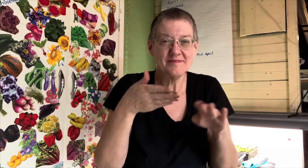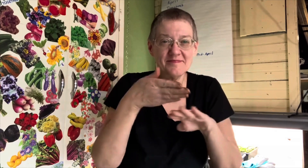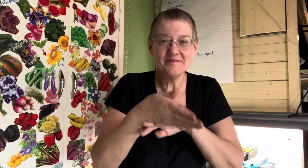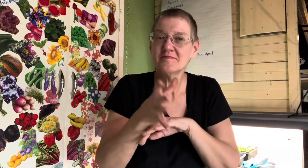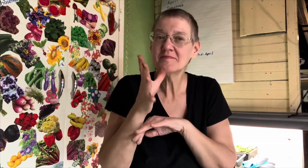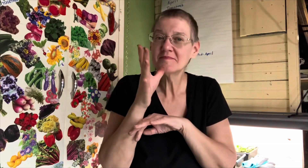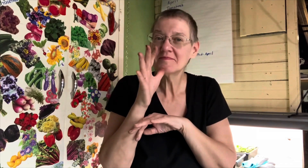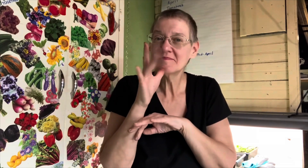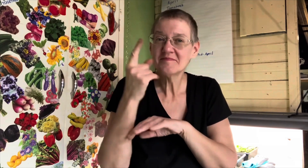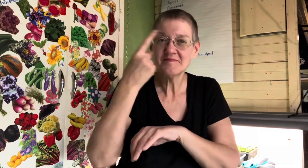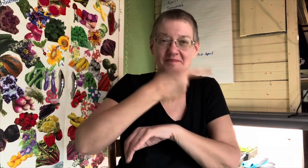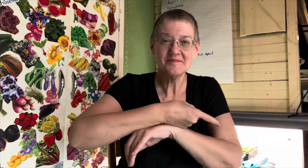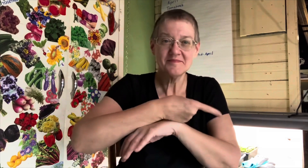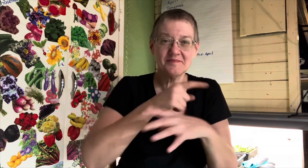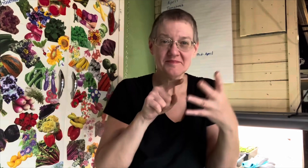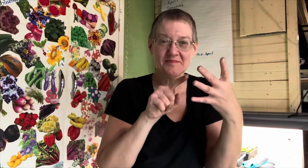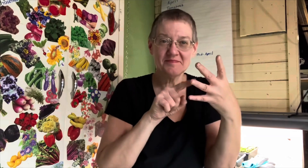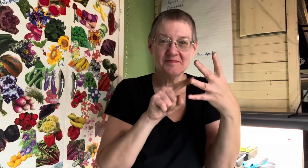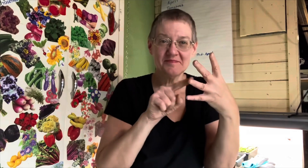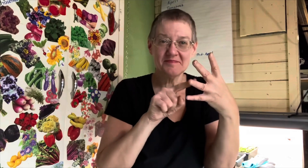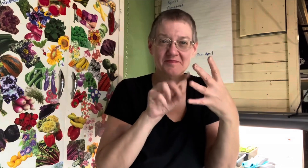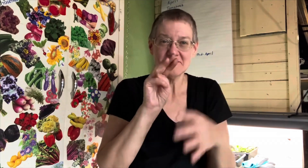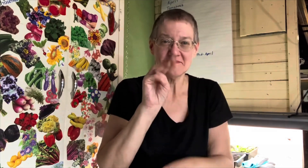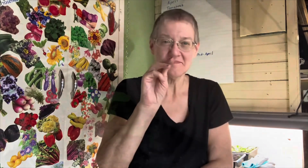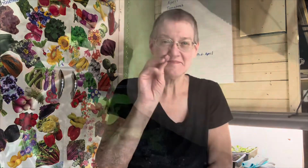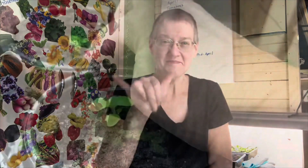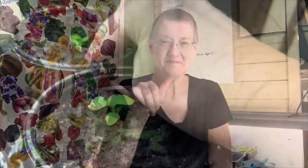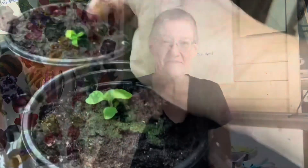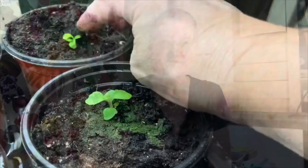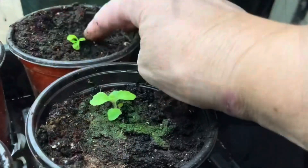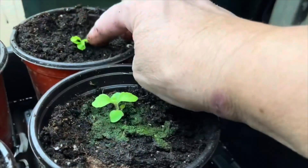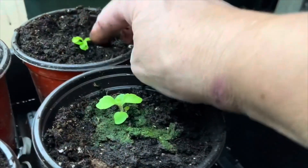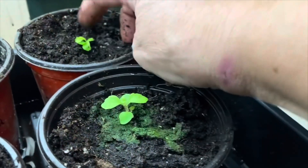freeze. Here, that's after Mother's Day or mid-May.